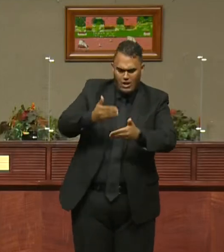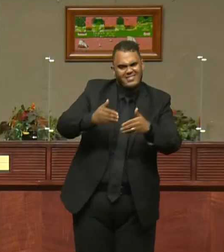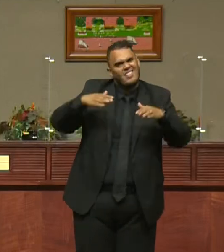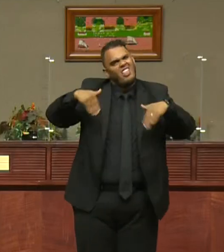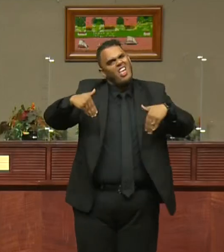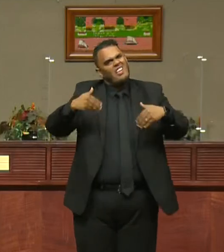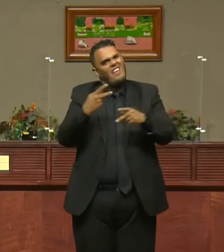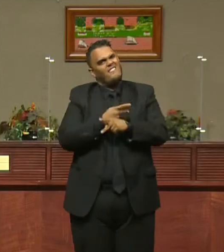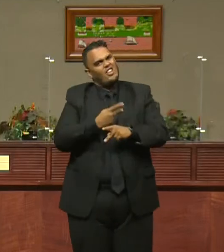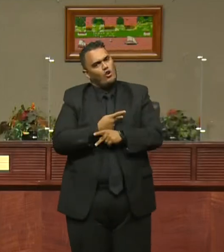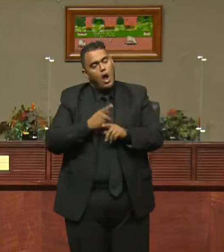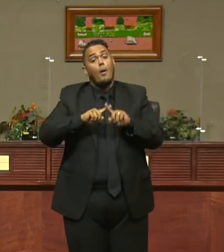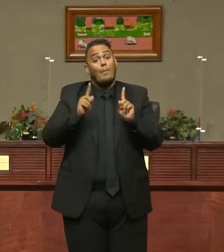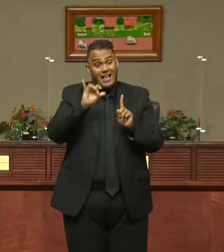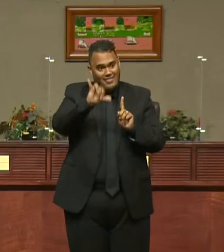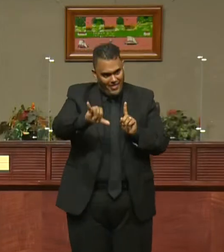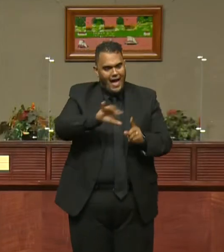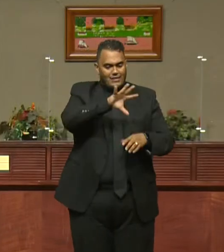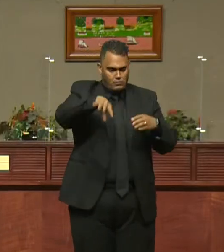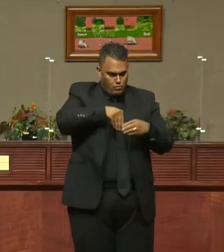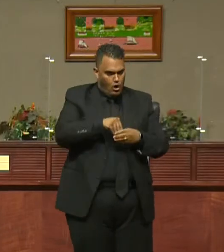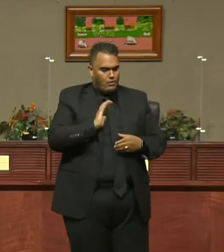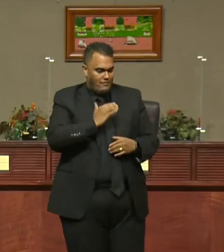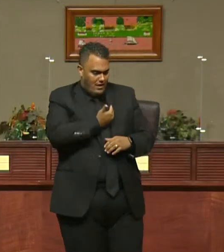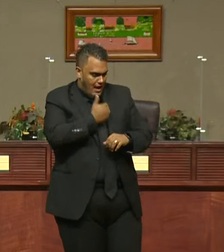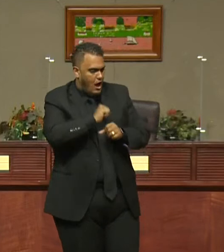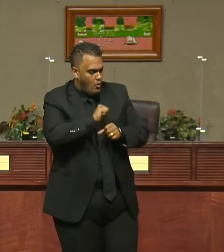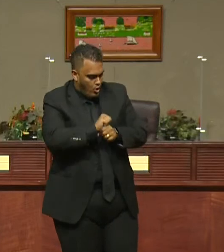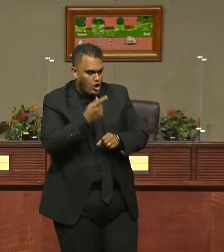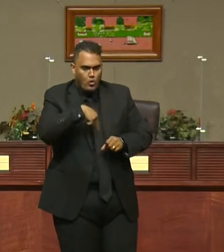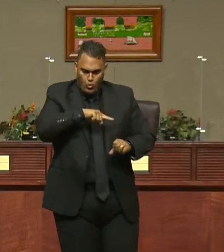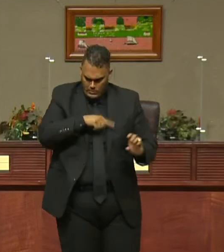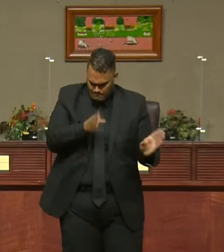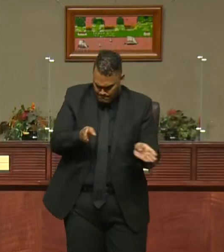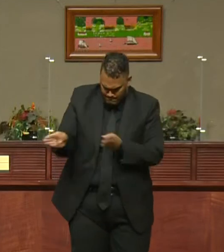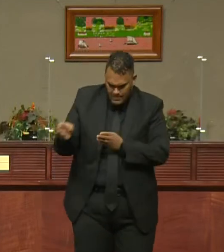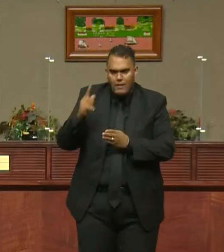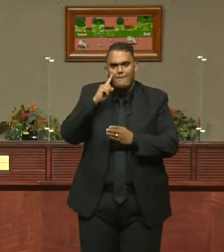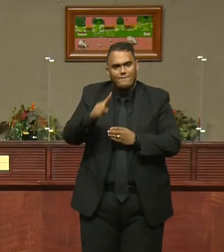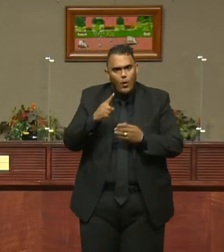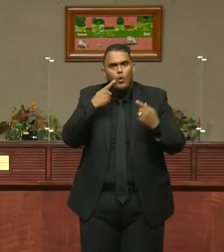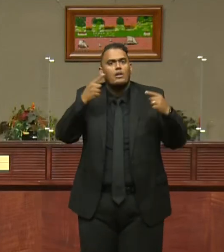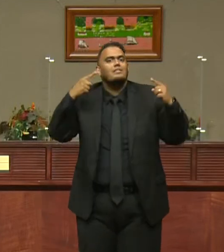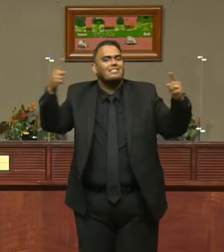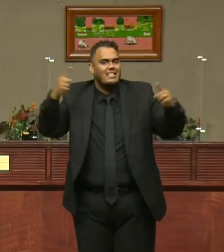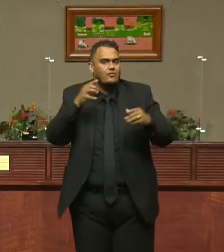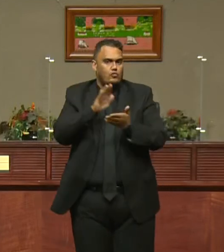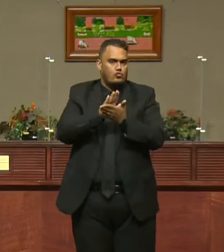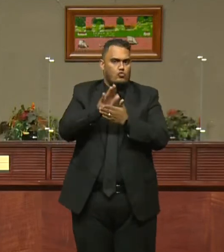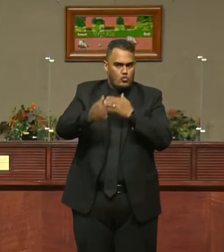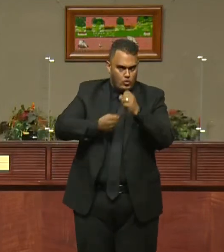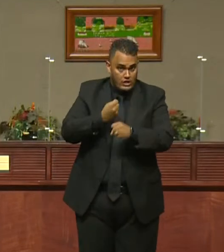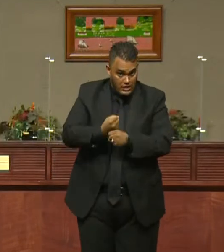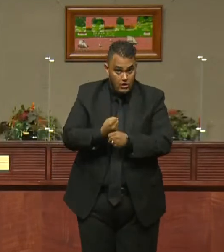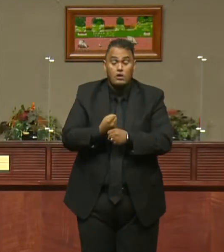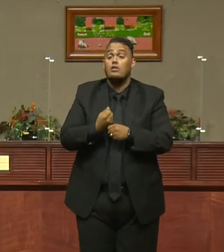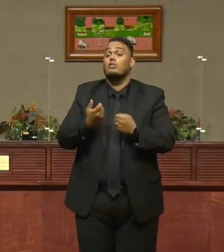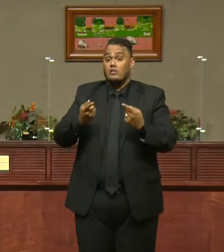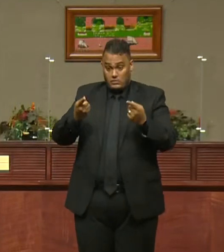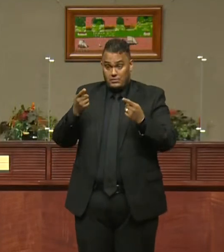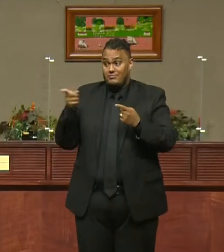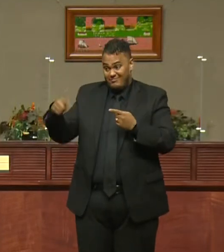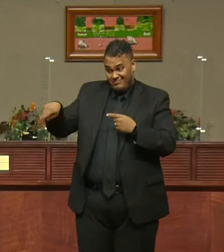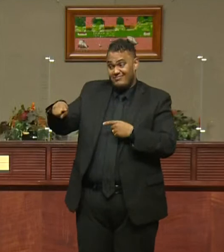But it's part of that work that we are preparing to have a successful school year as a student continue to get